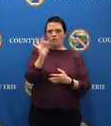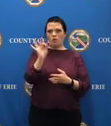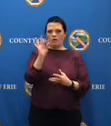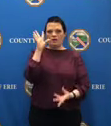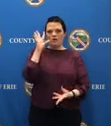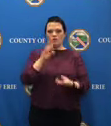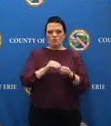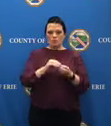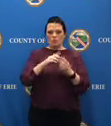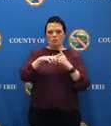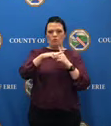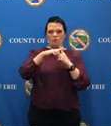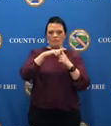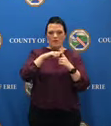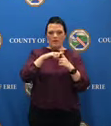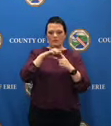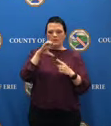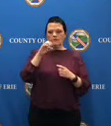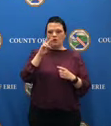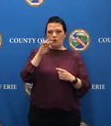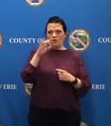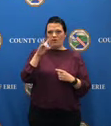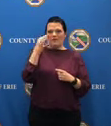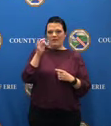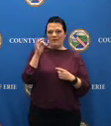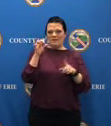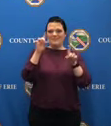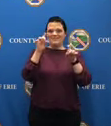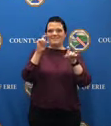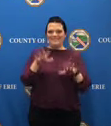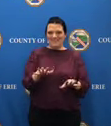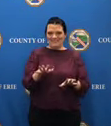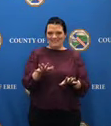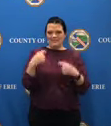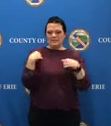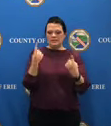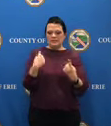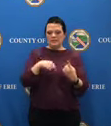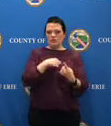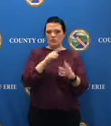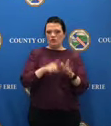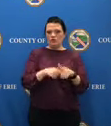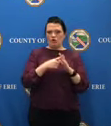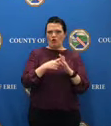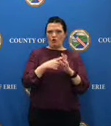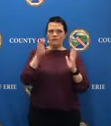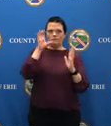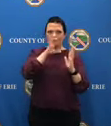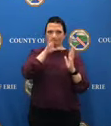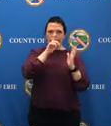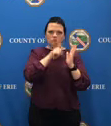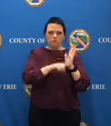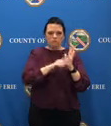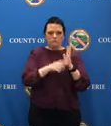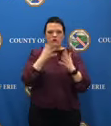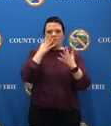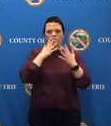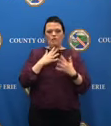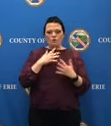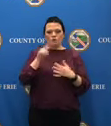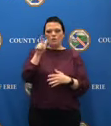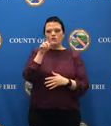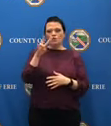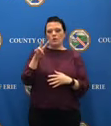1,149 total positive COVID-19 tests since we started looking. Unfortunately, we've had